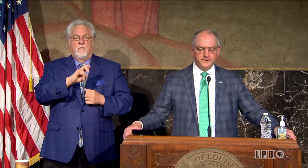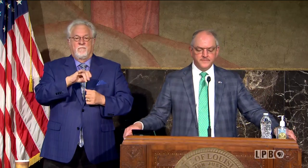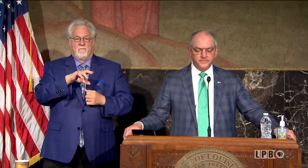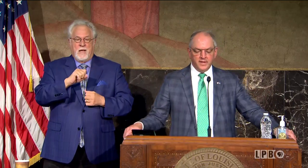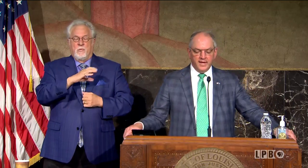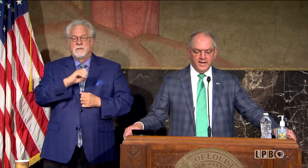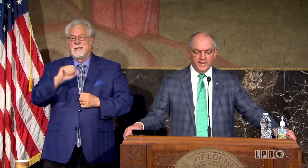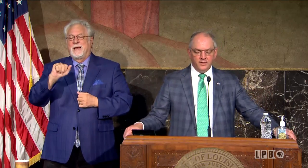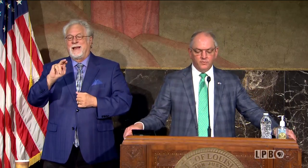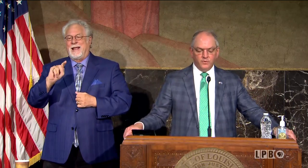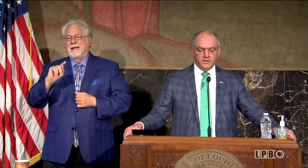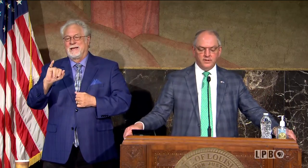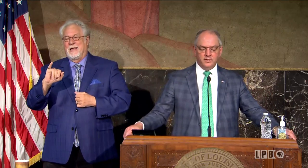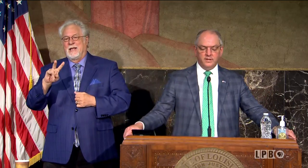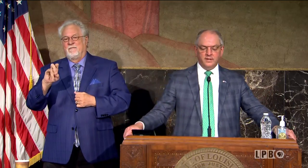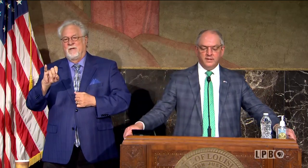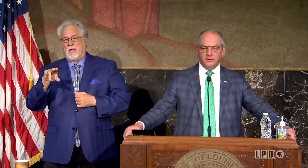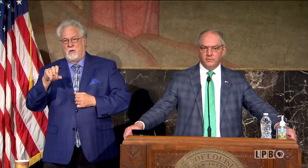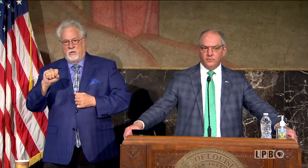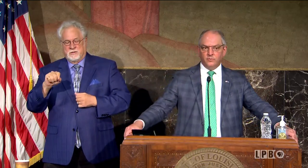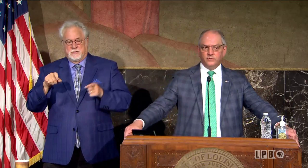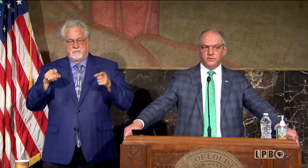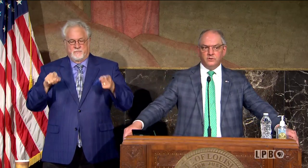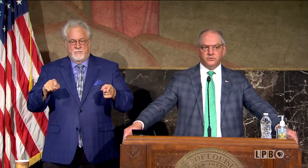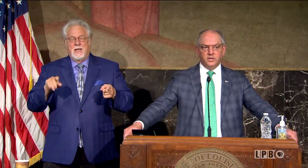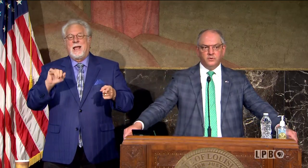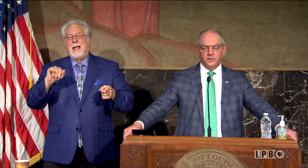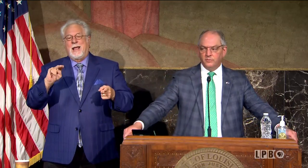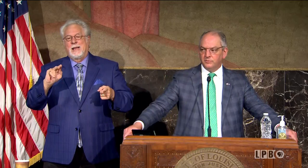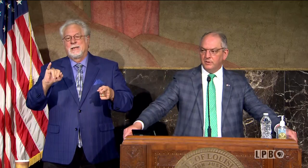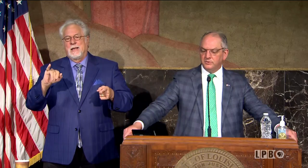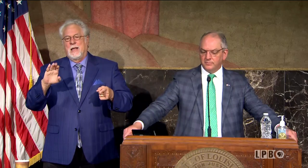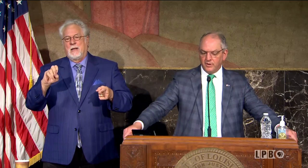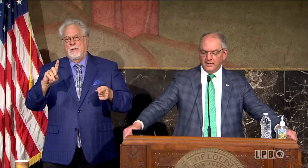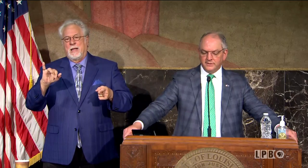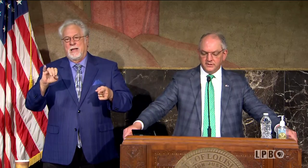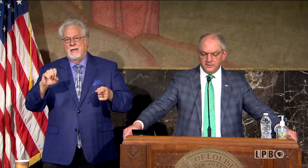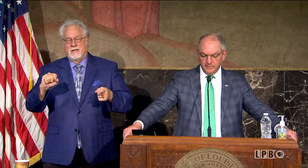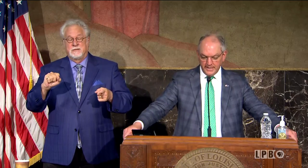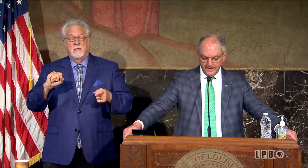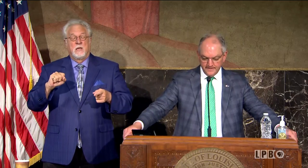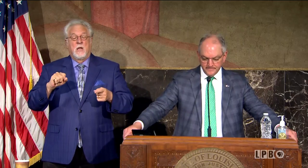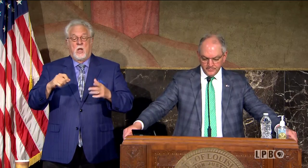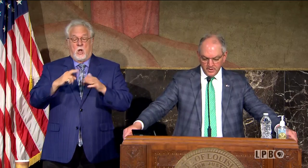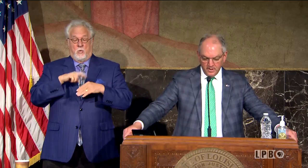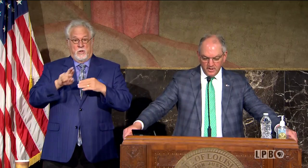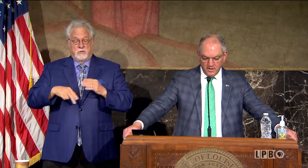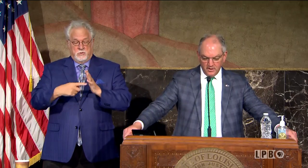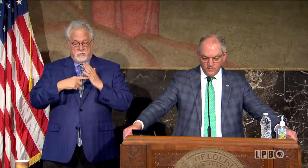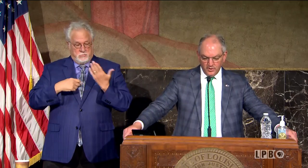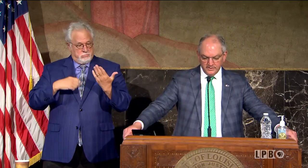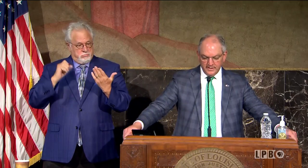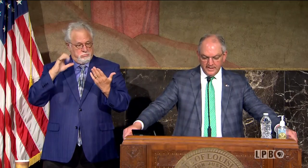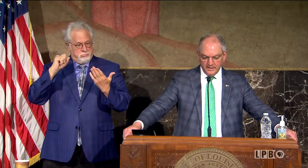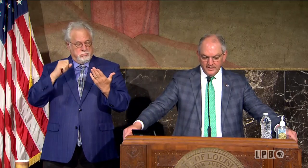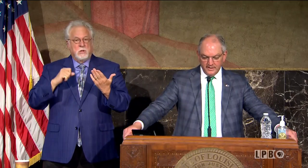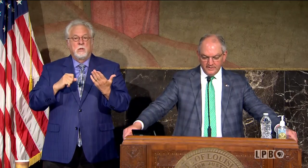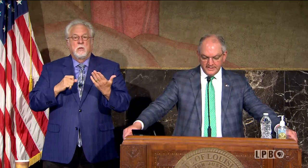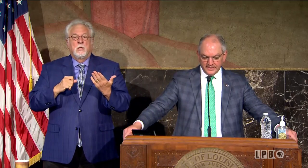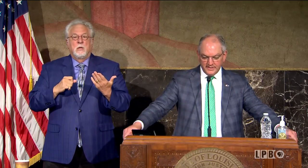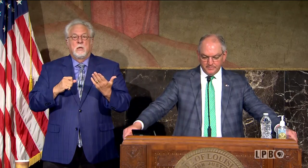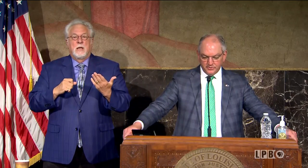antibodies. And what the results showed that was most surprising to me was